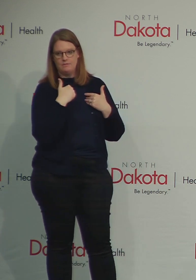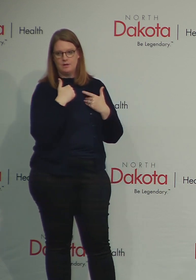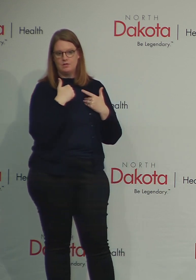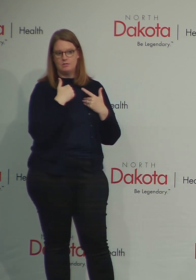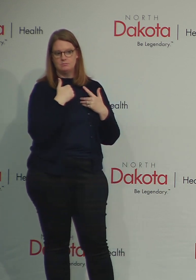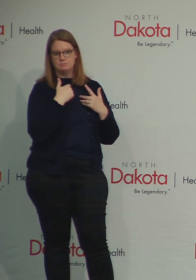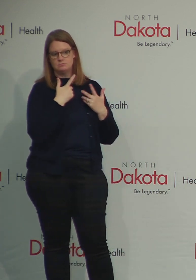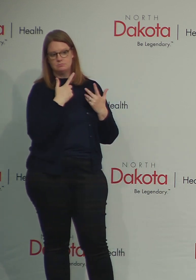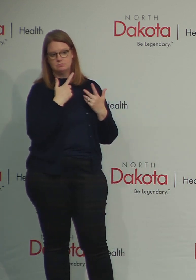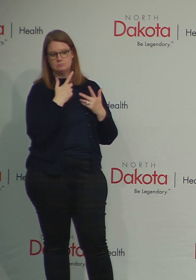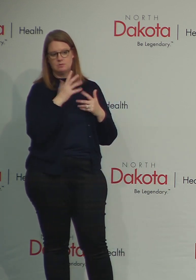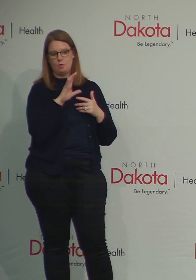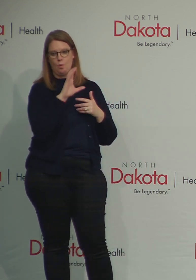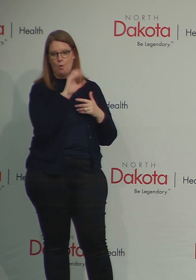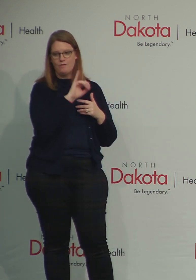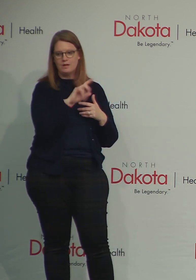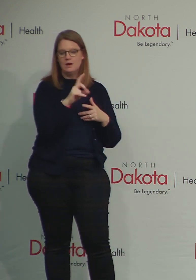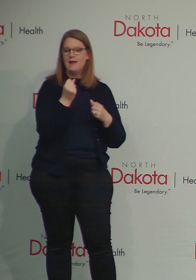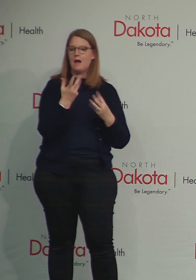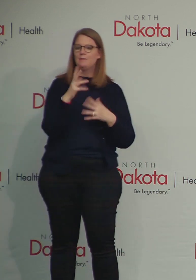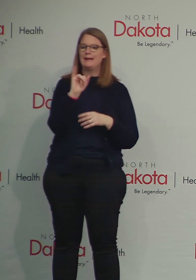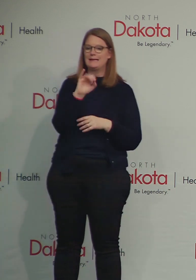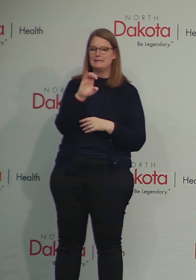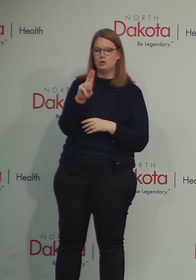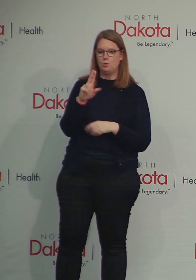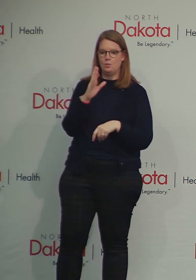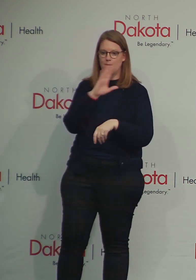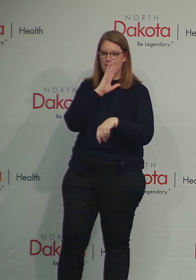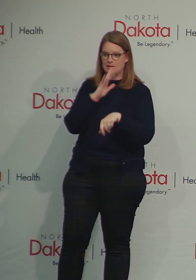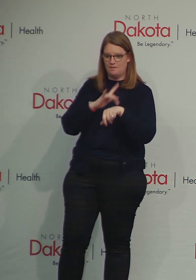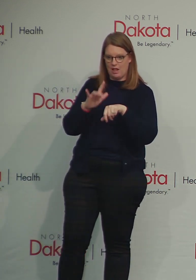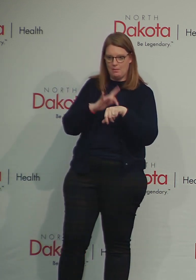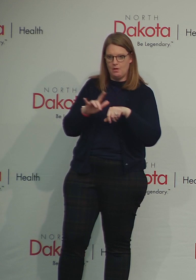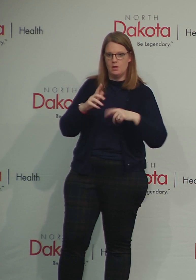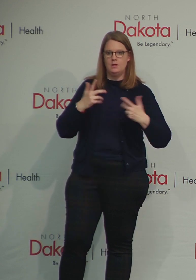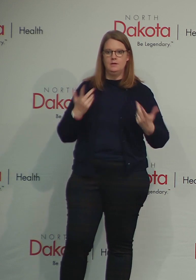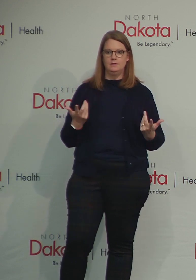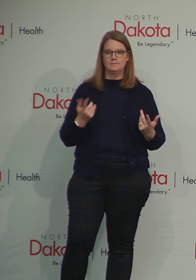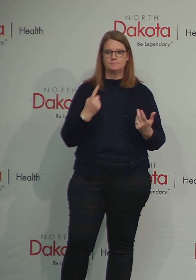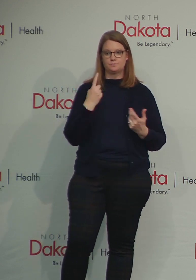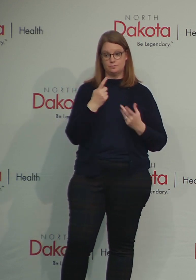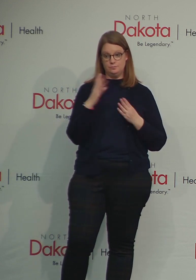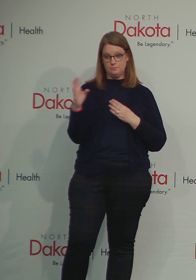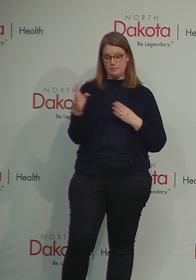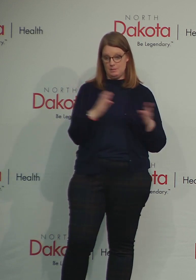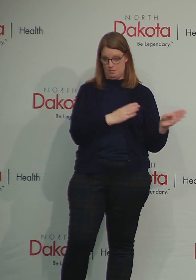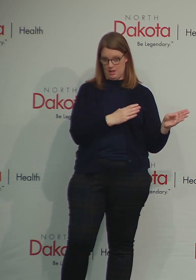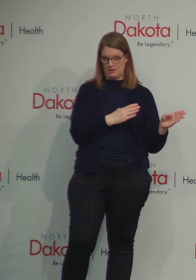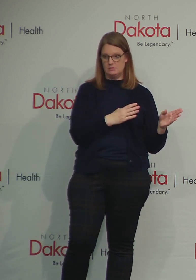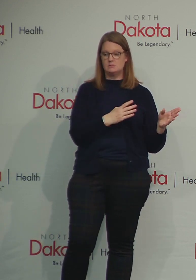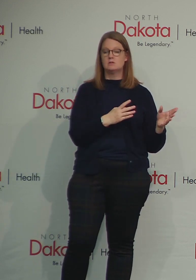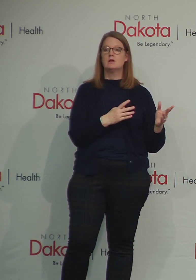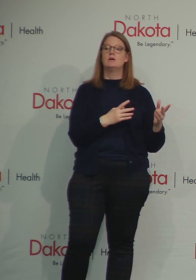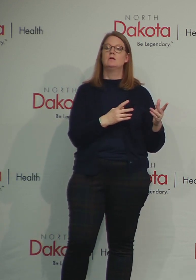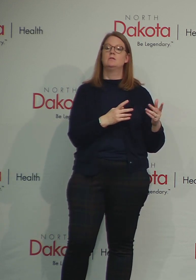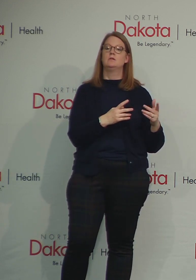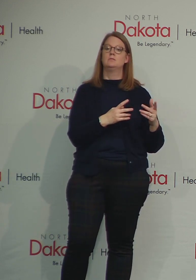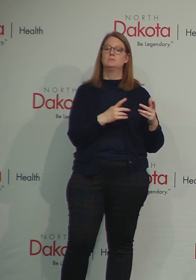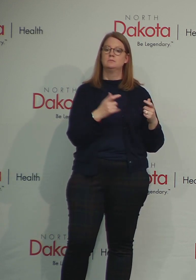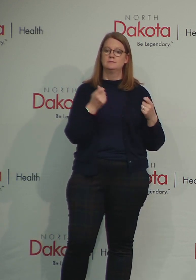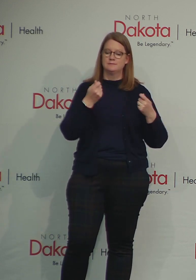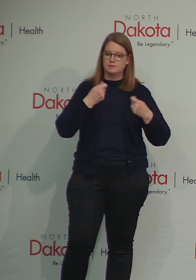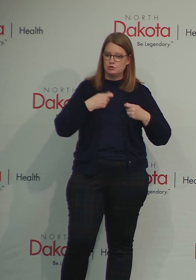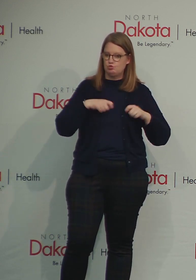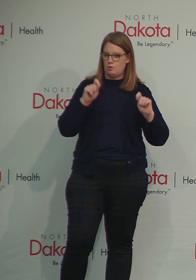COVID, how many ICU beds are available. As Molly talked about, I mean, one of the strategies that we're deploying here in an effort